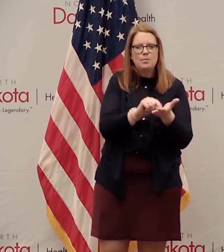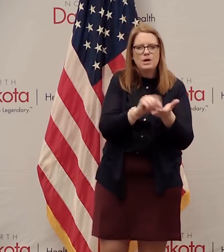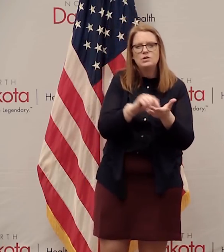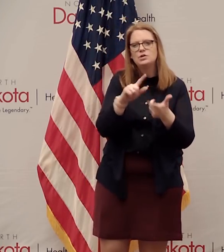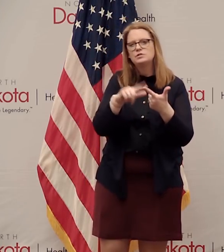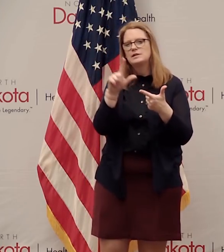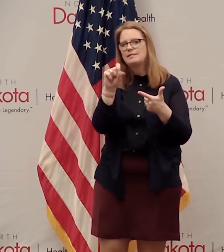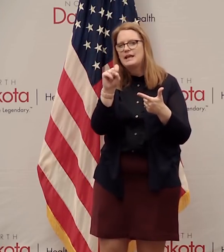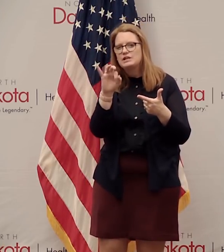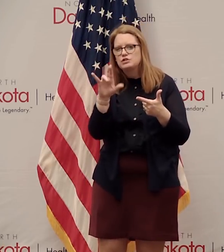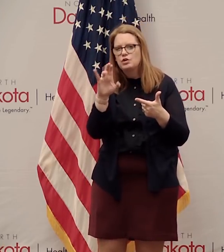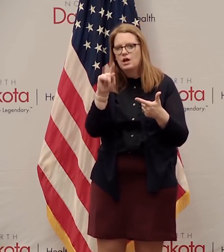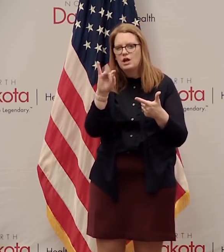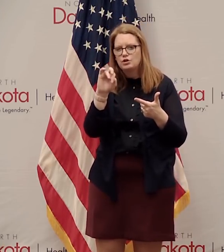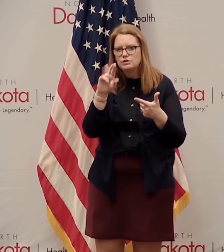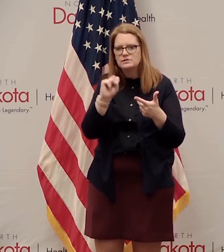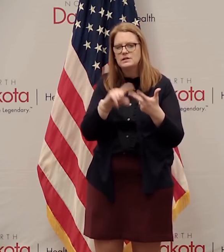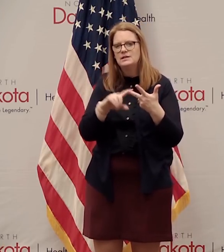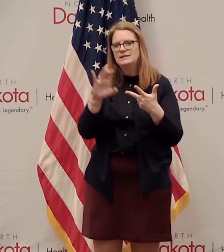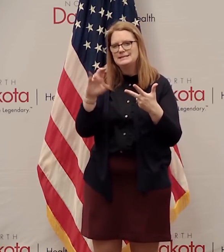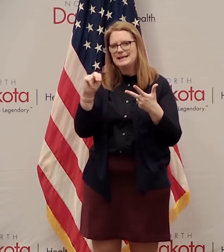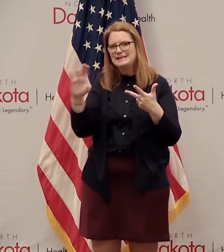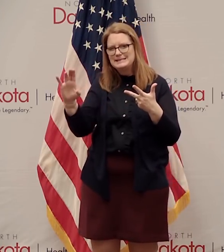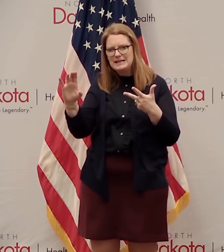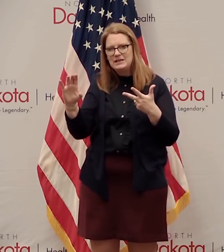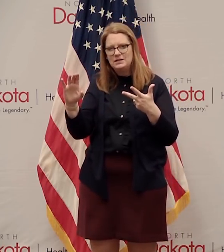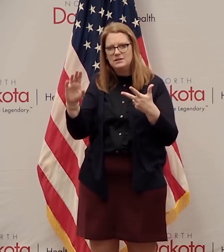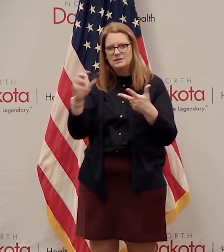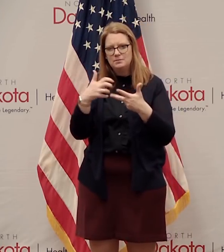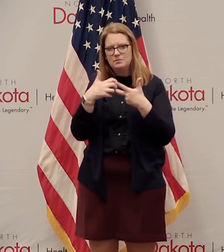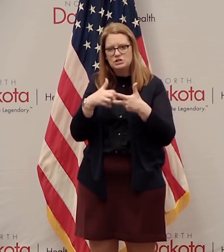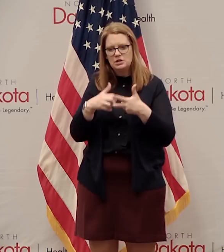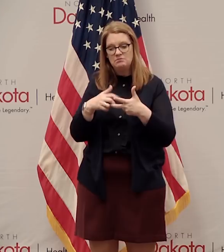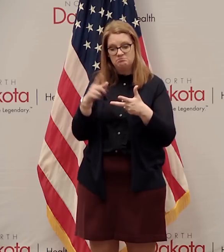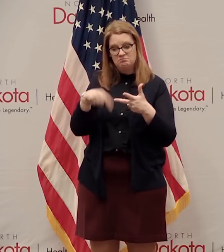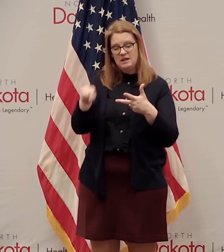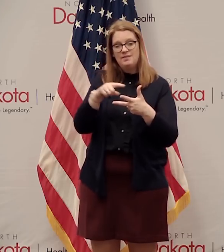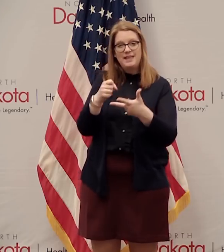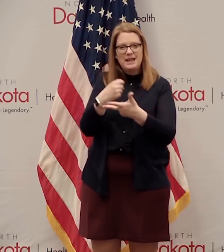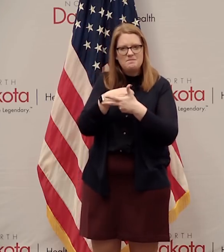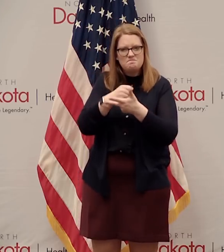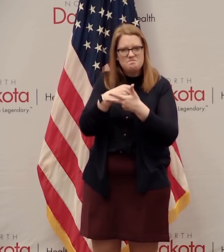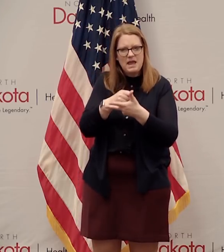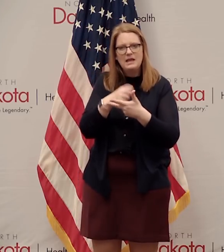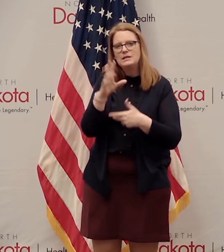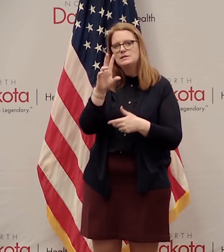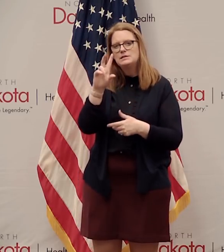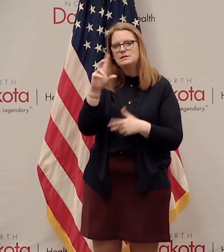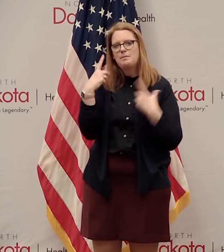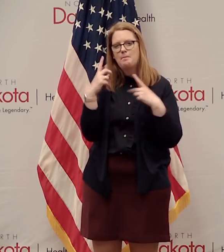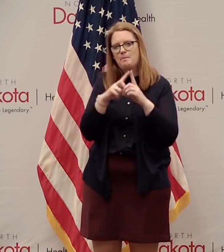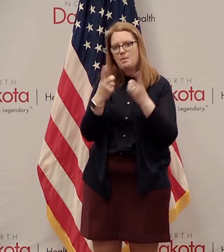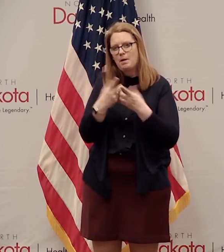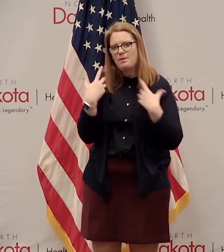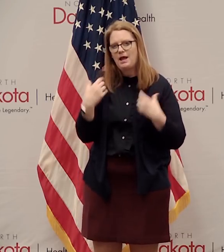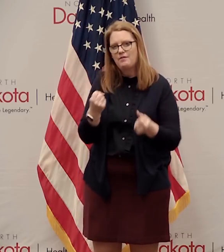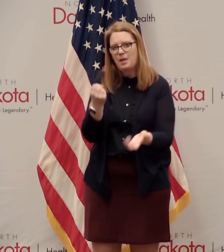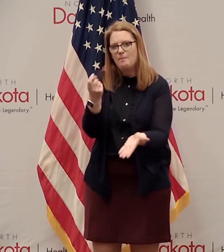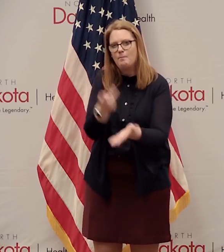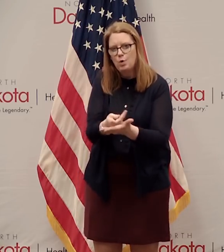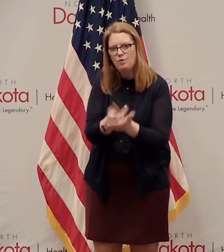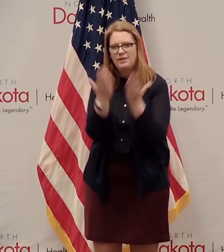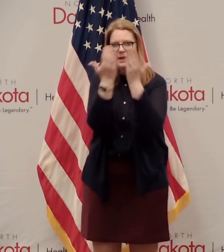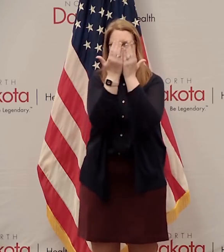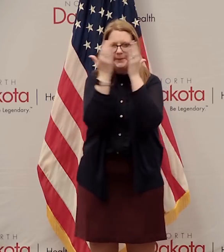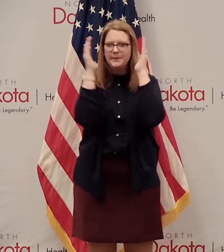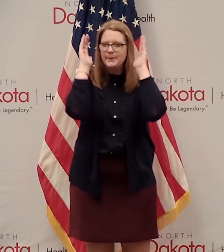and CNC machines that can create Department of Health approved face shields as one example